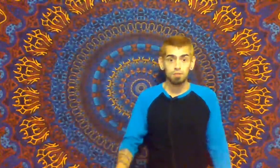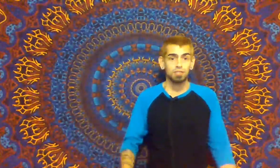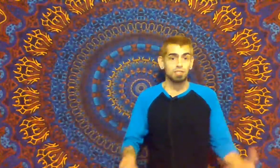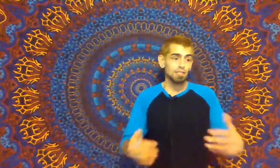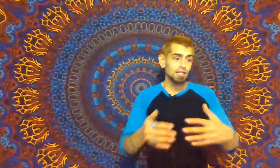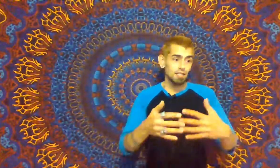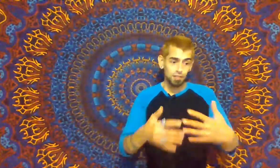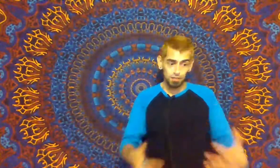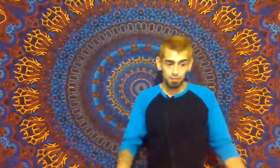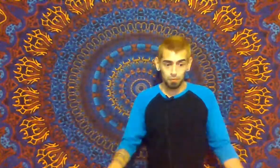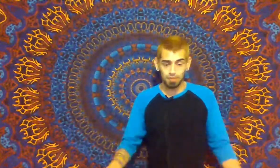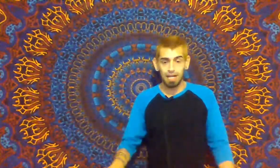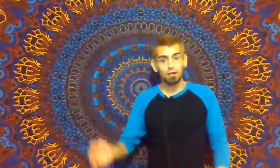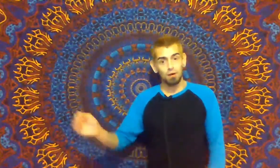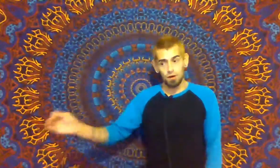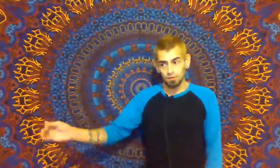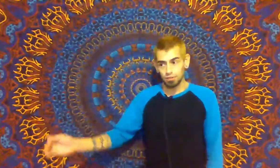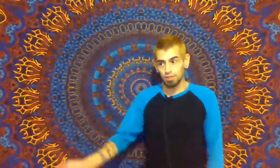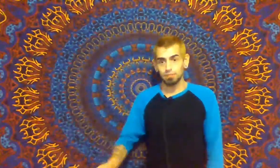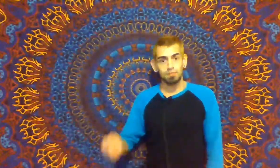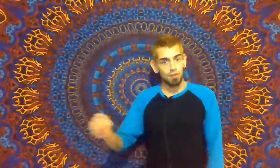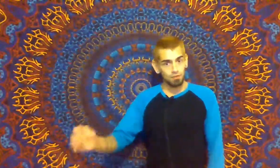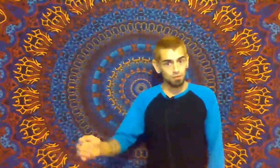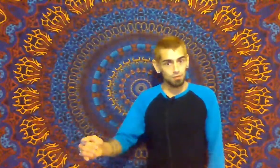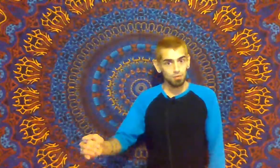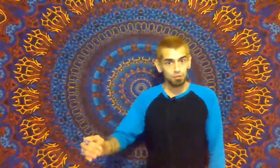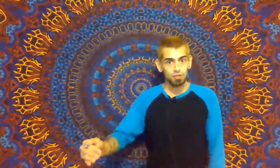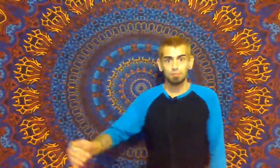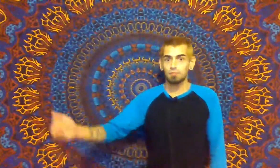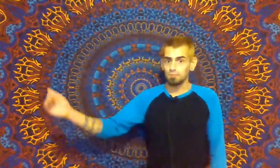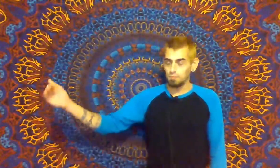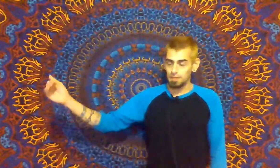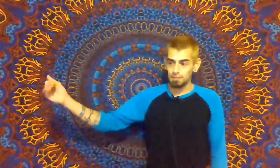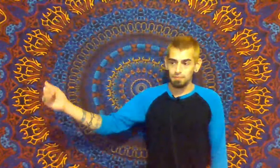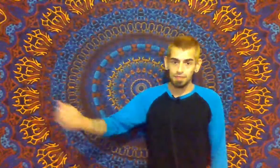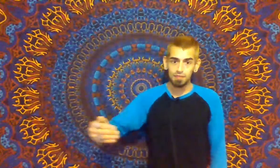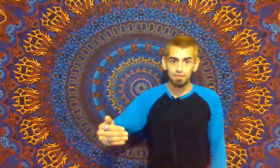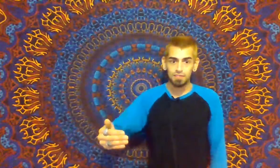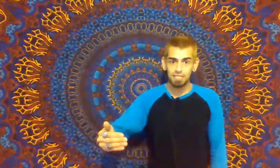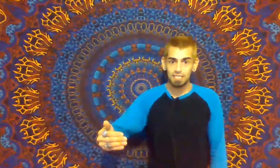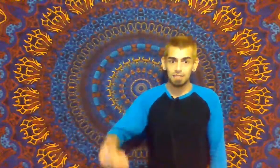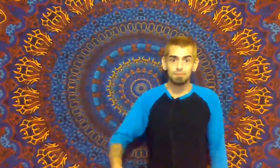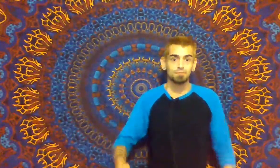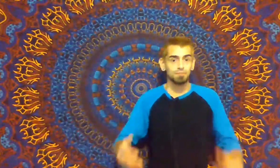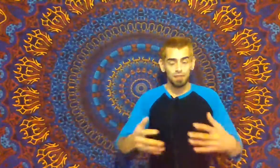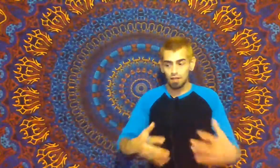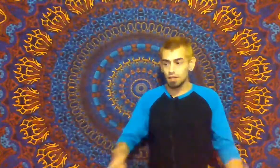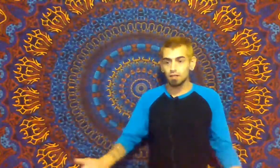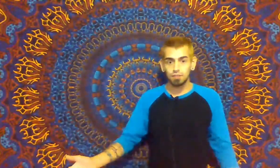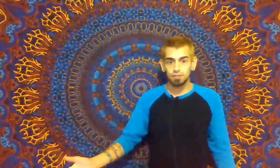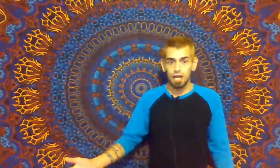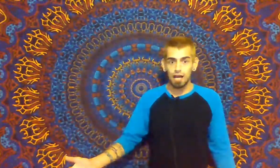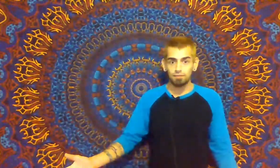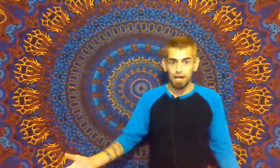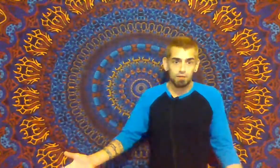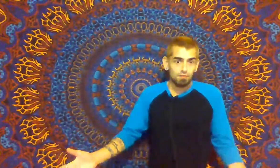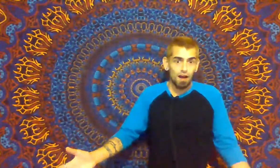ocean. You're at the point now on the ship, on the cruise ship, in the middle of the sea. Just dive down and find